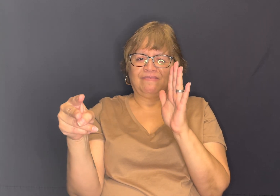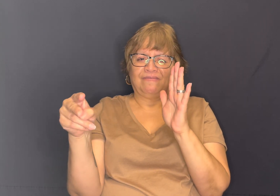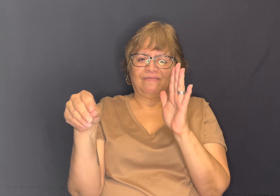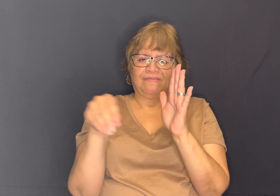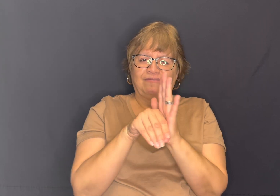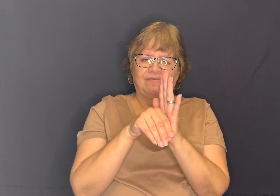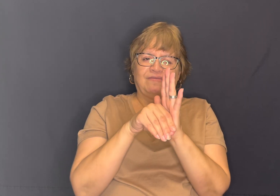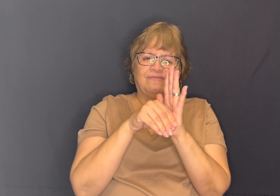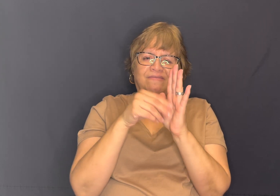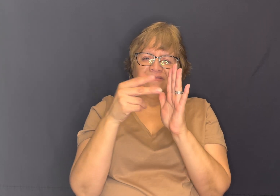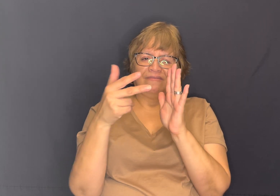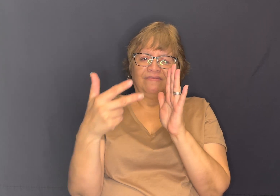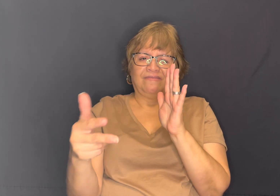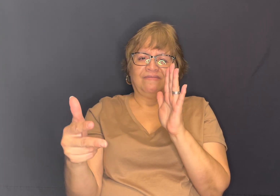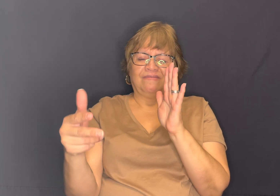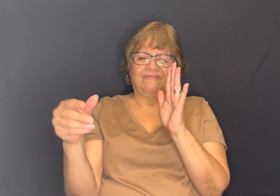2, 3,